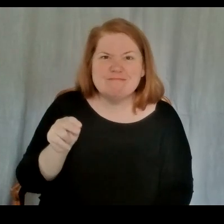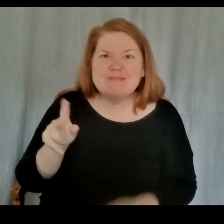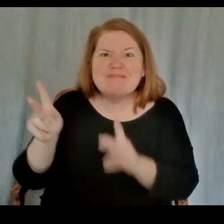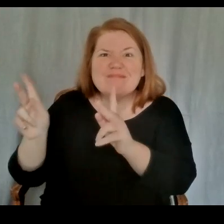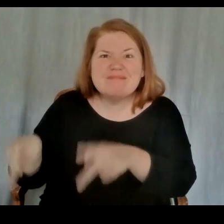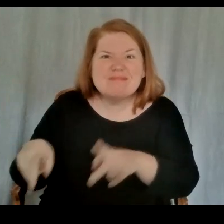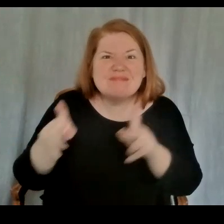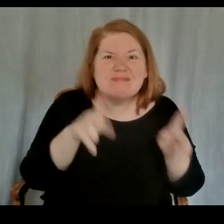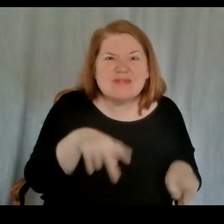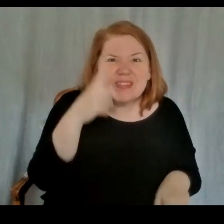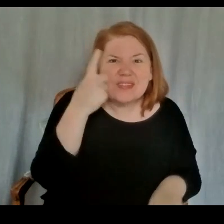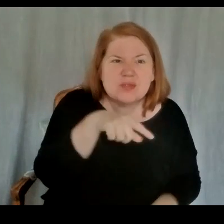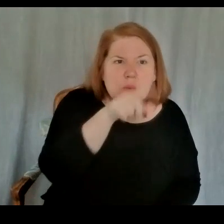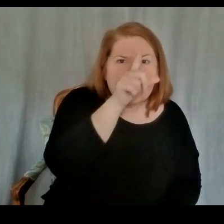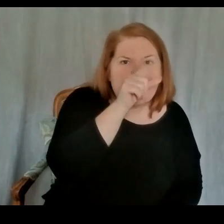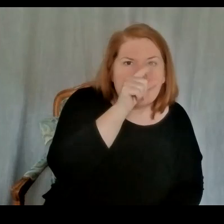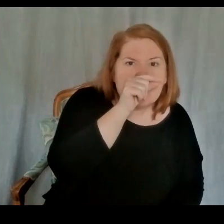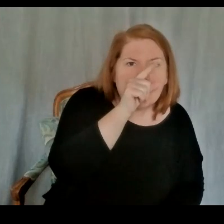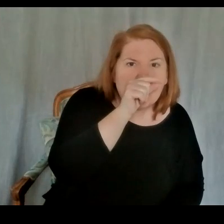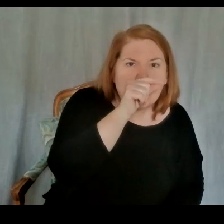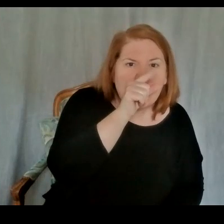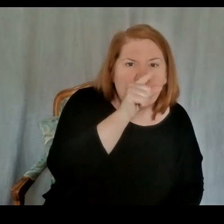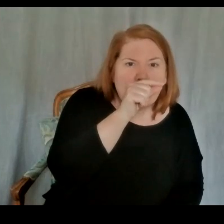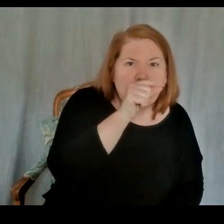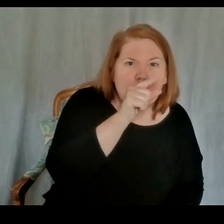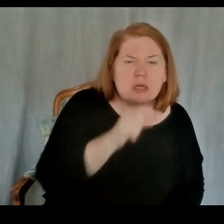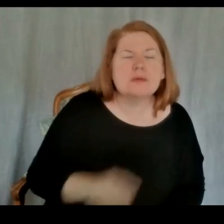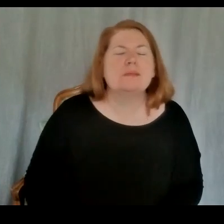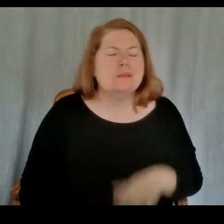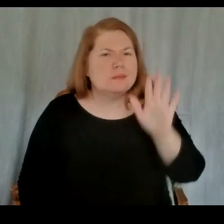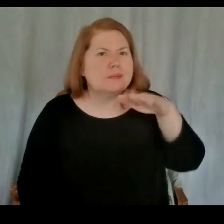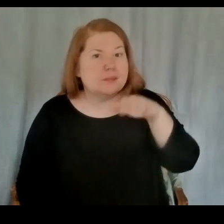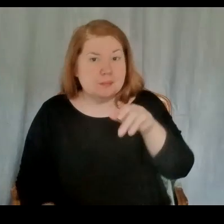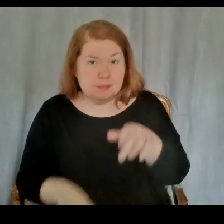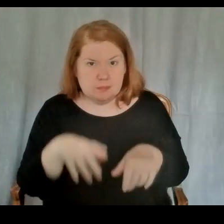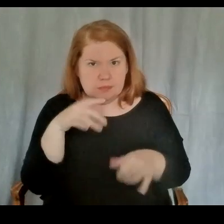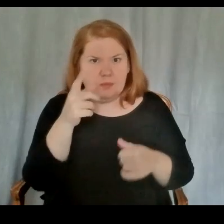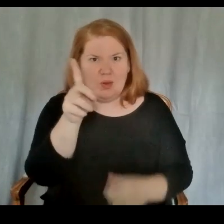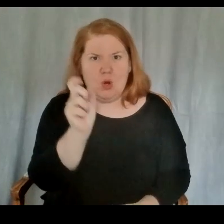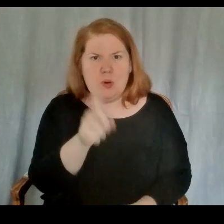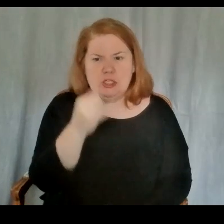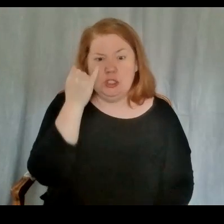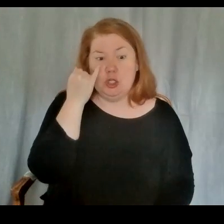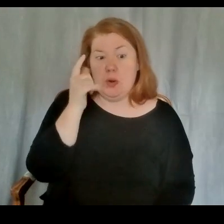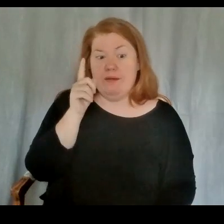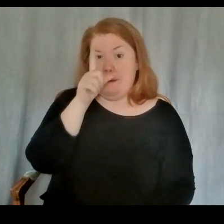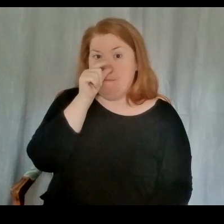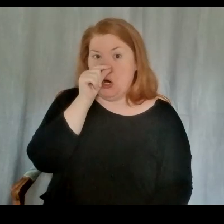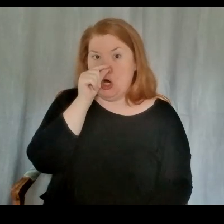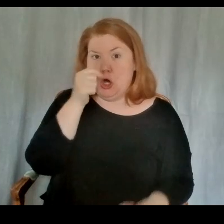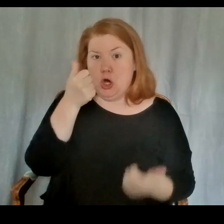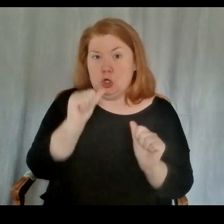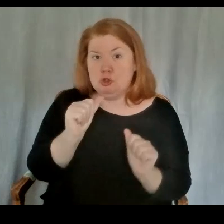a ladybug do if a bird is trying to eat him? What does he do?